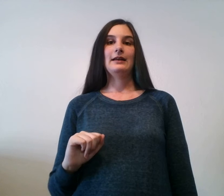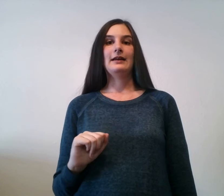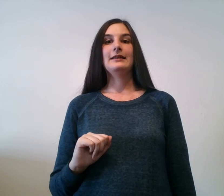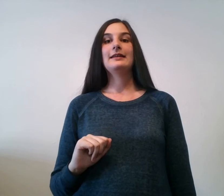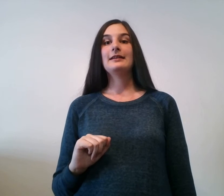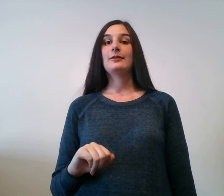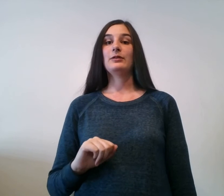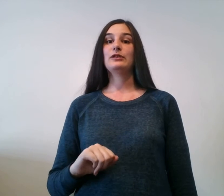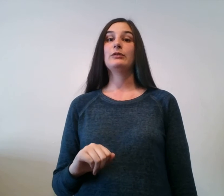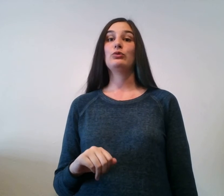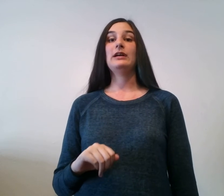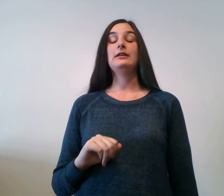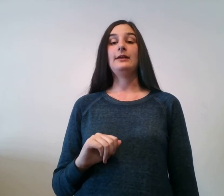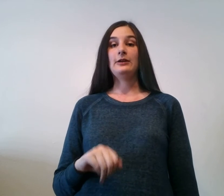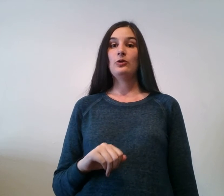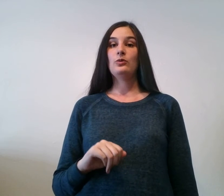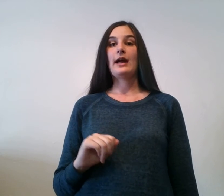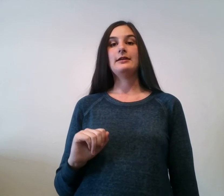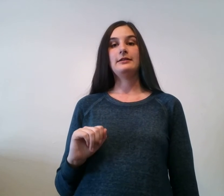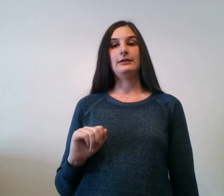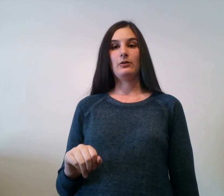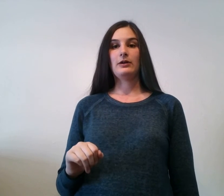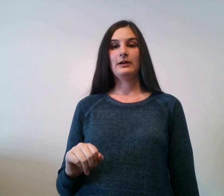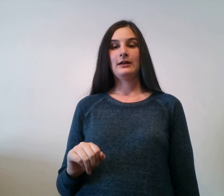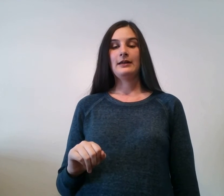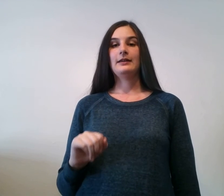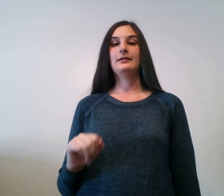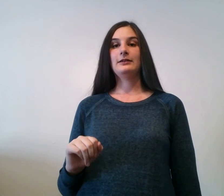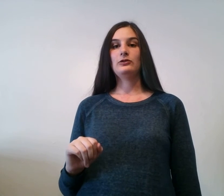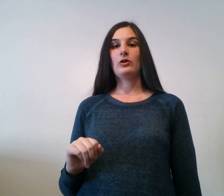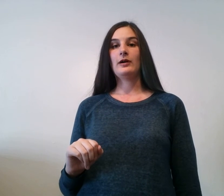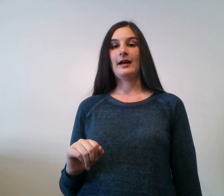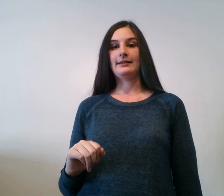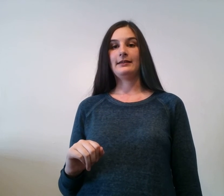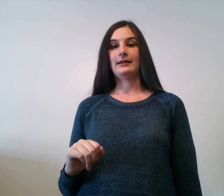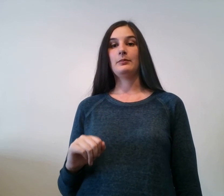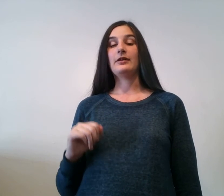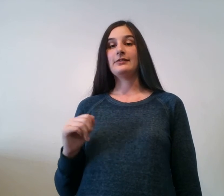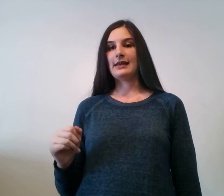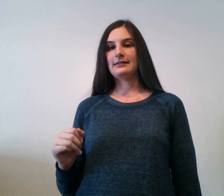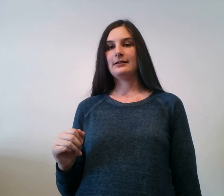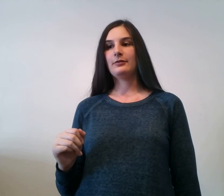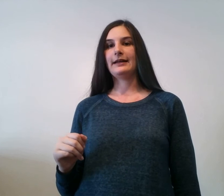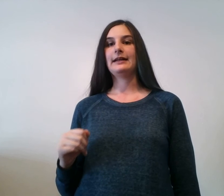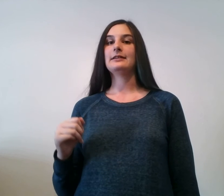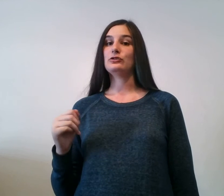And then the difference between you and your. This is your as in possessive, like it is